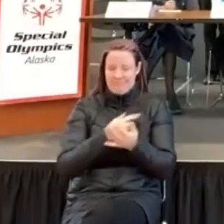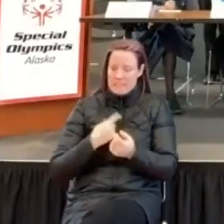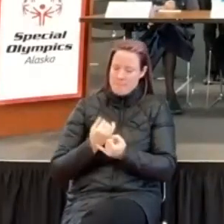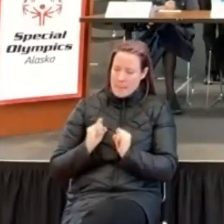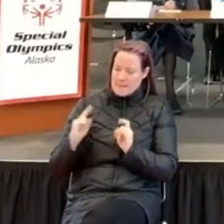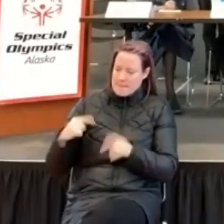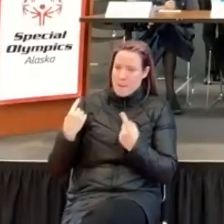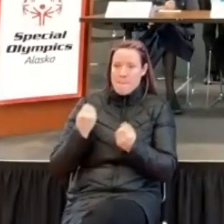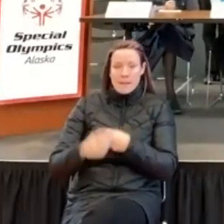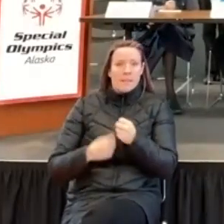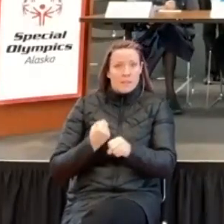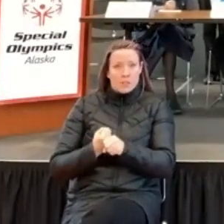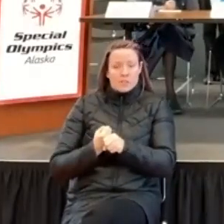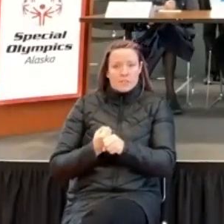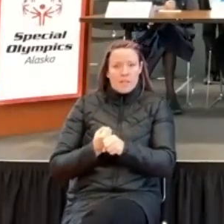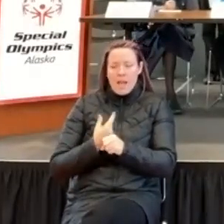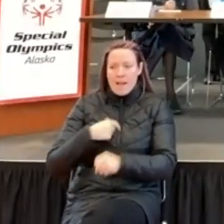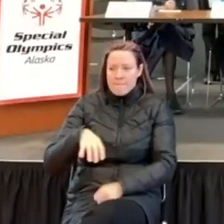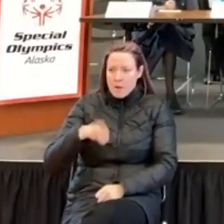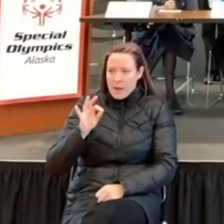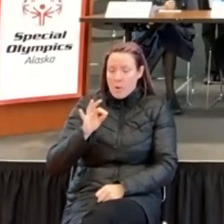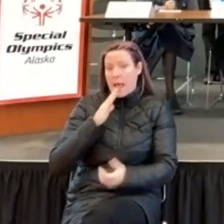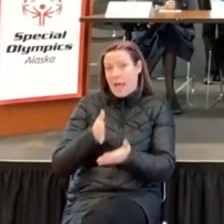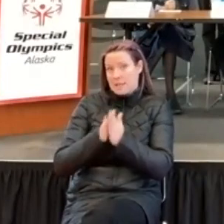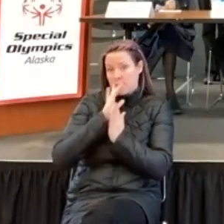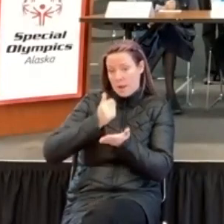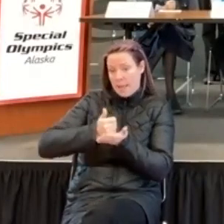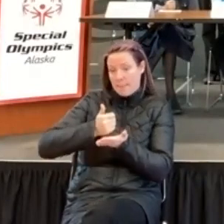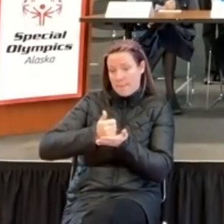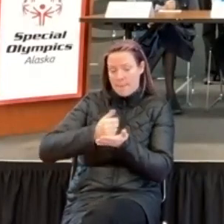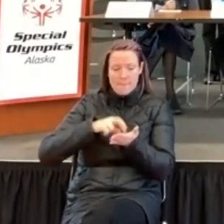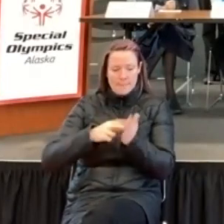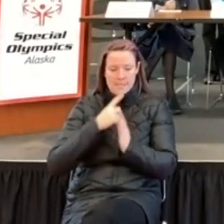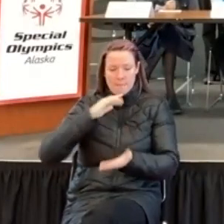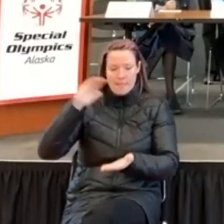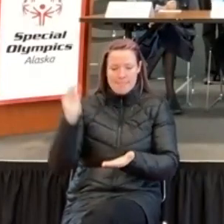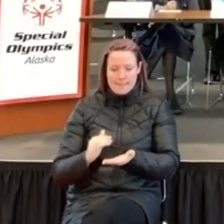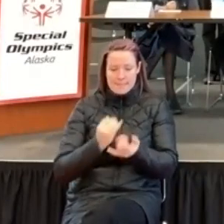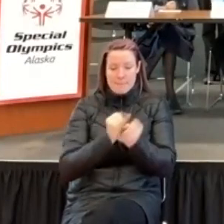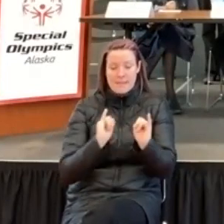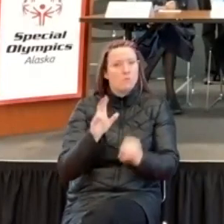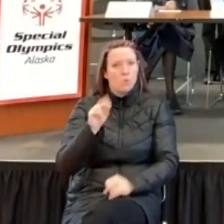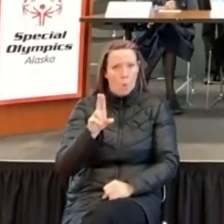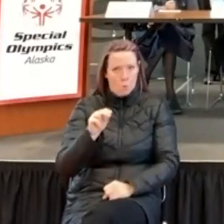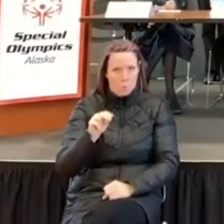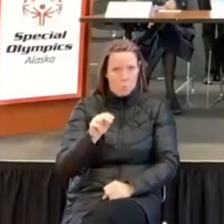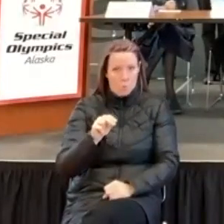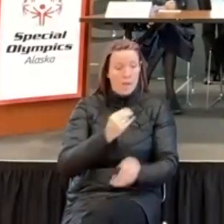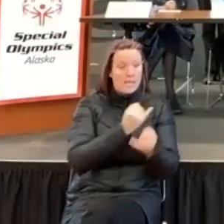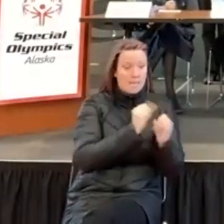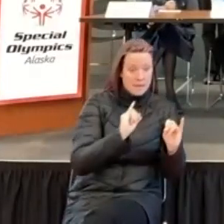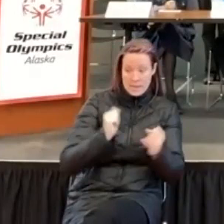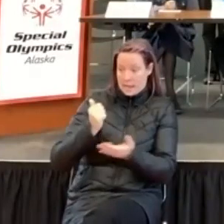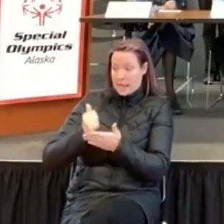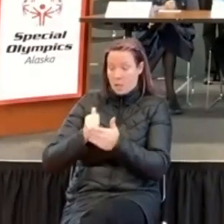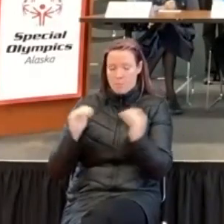So I found out that asking for help doesn't make me less independent. It actually gives me more